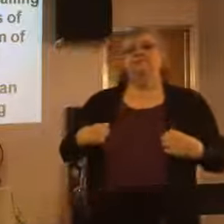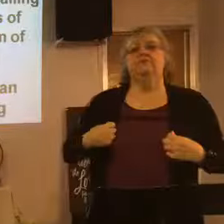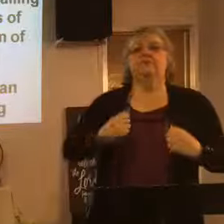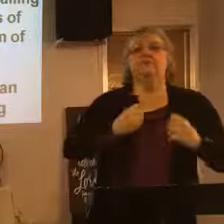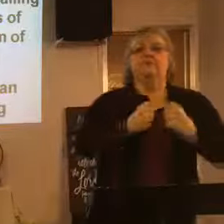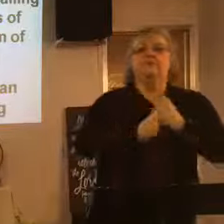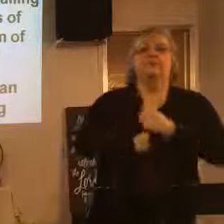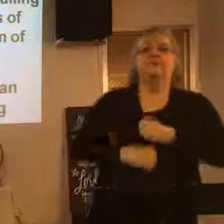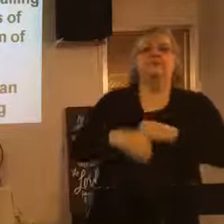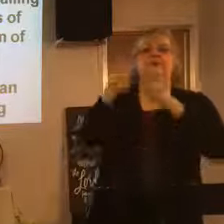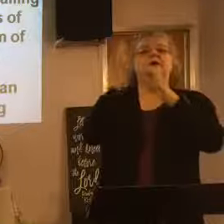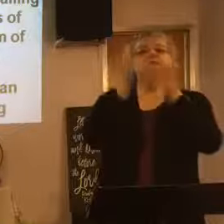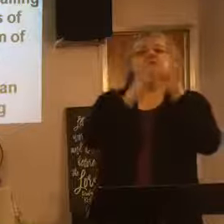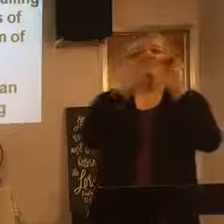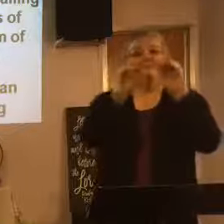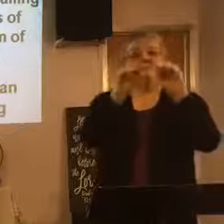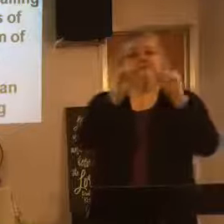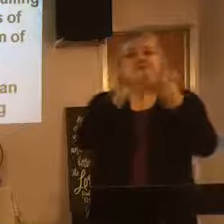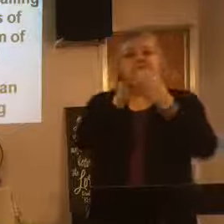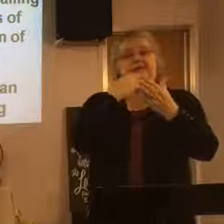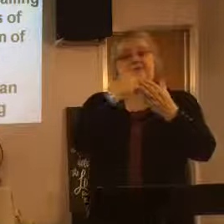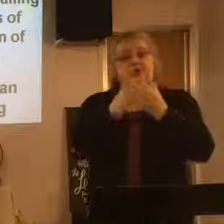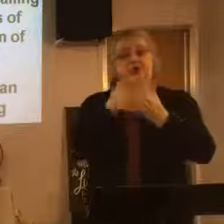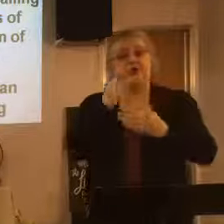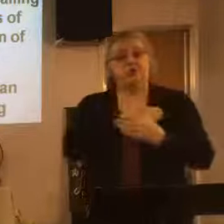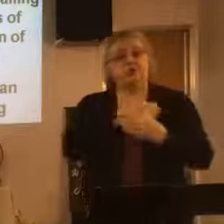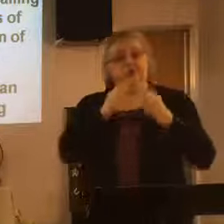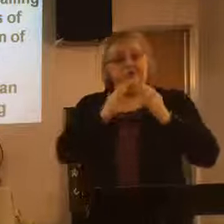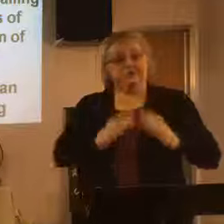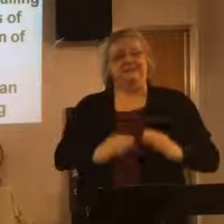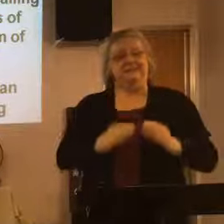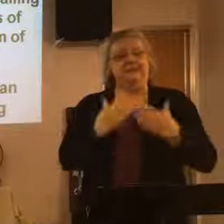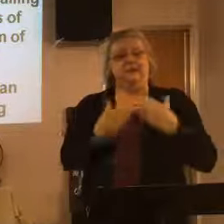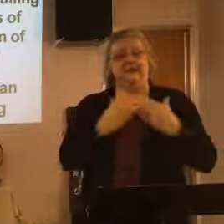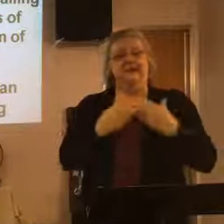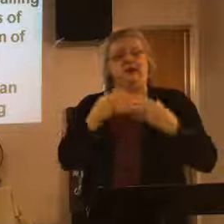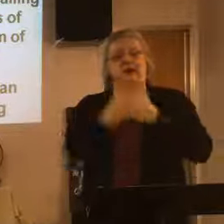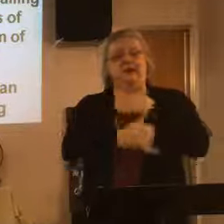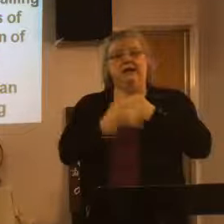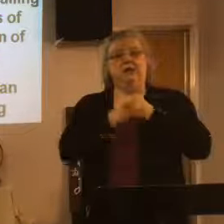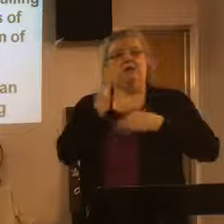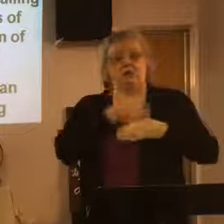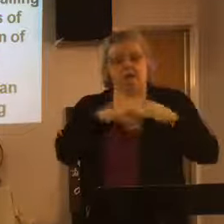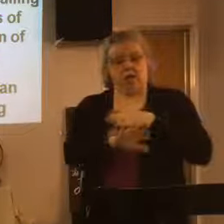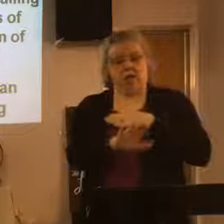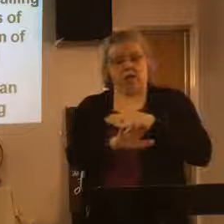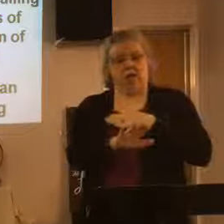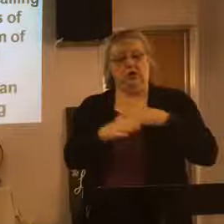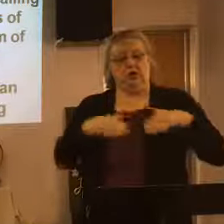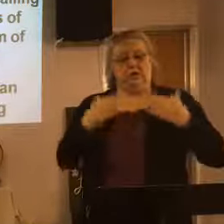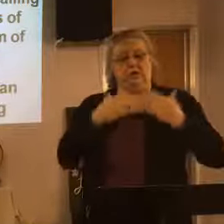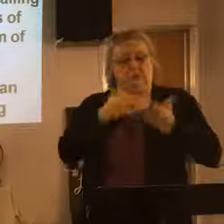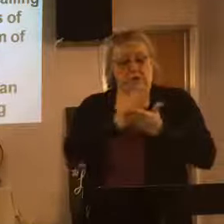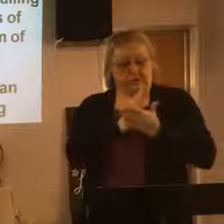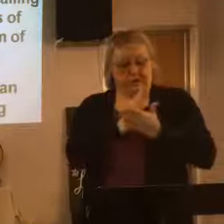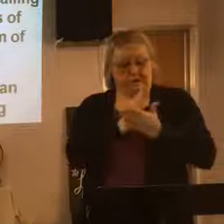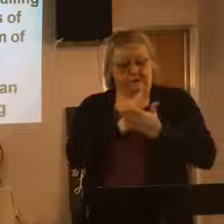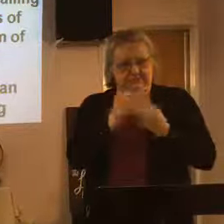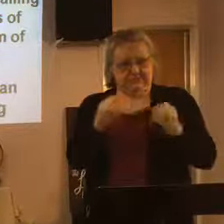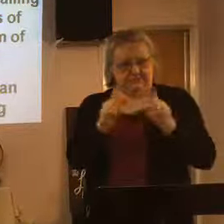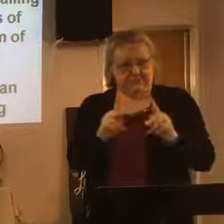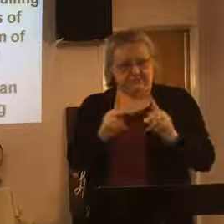good that we're a citizen of whatever country we're born in to enjoy those rights and those privileges. But